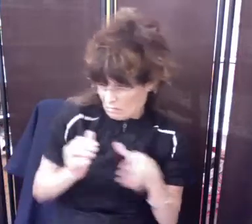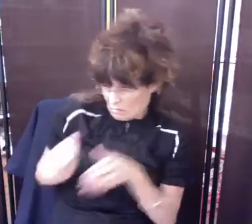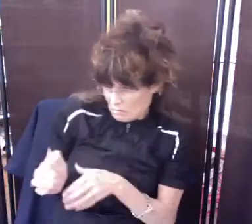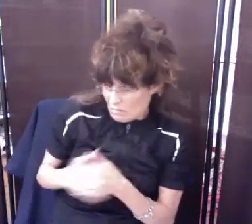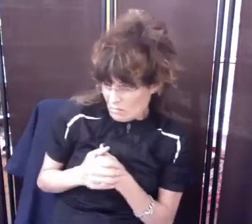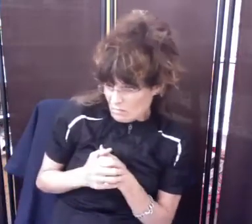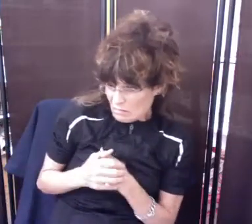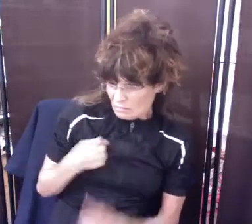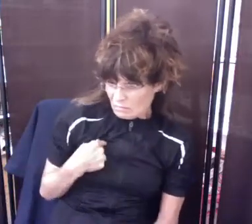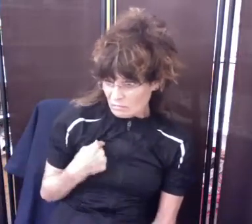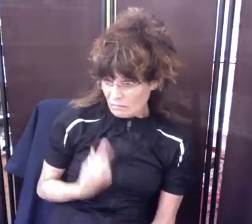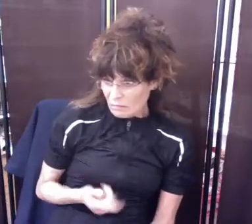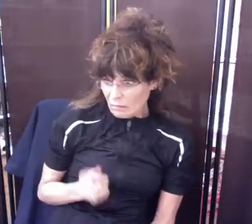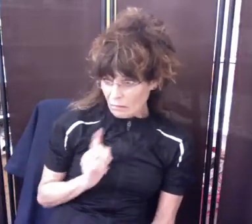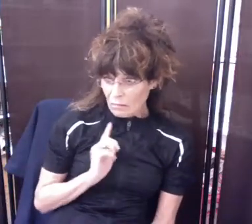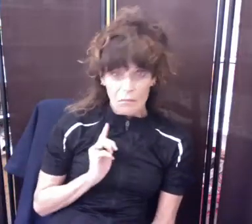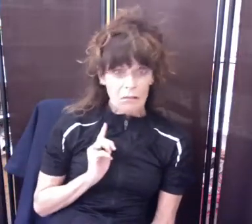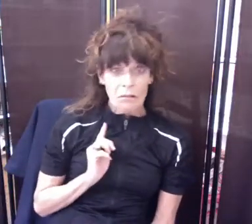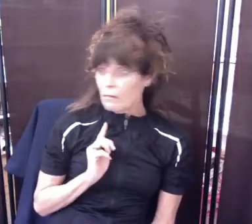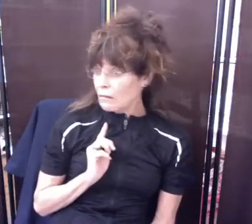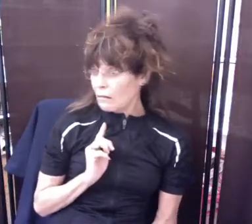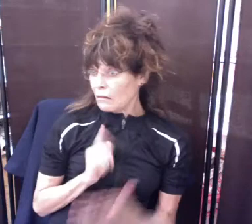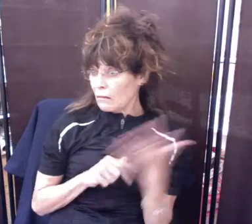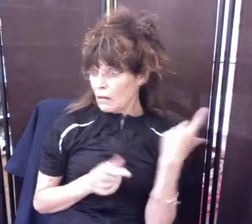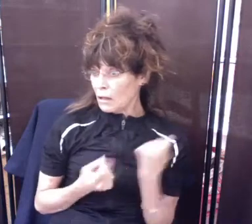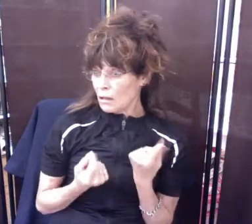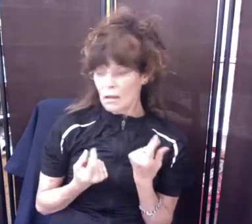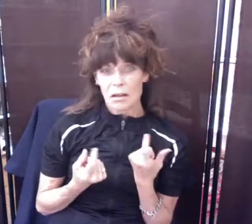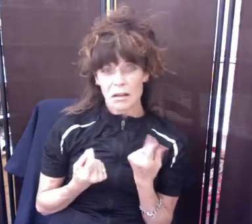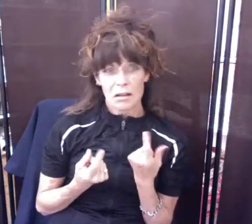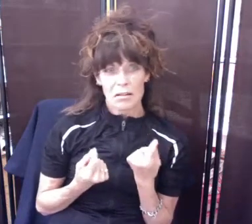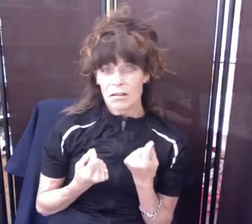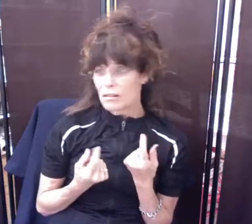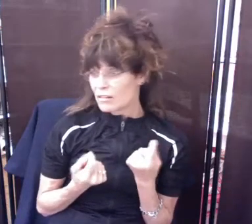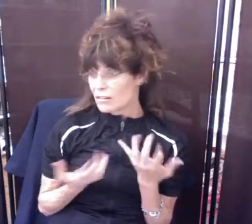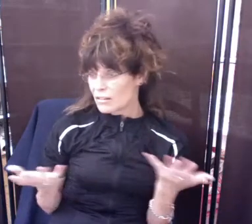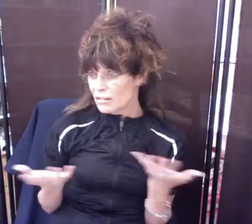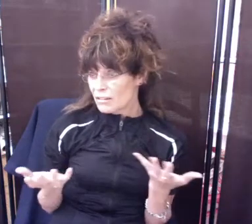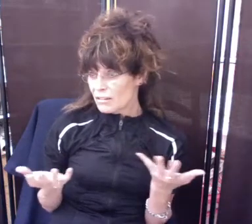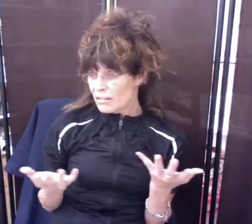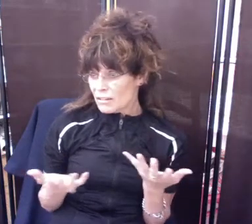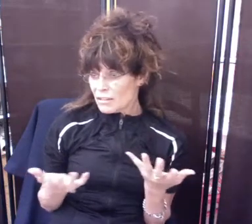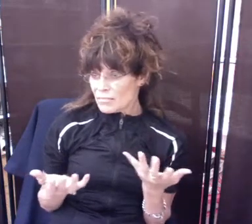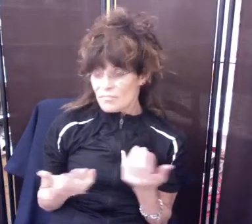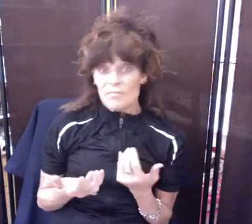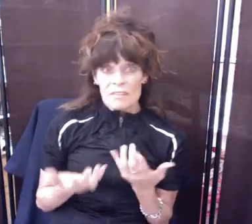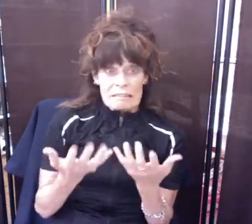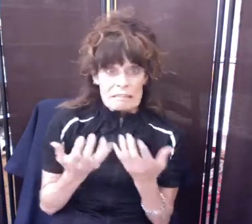the outside looking in. And I wanted to just run. I wanted to run home